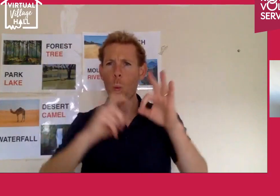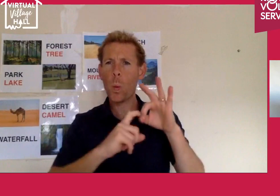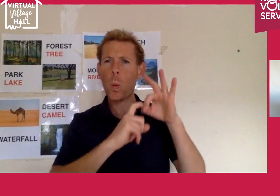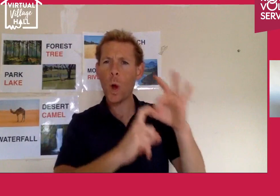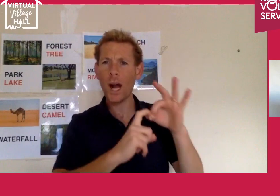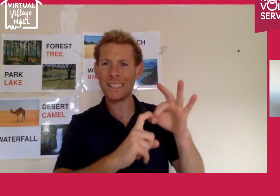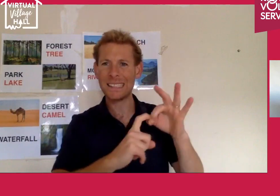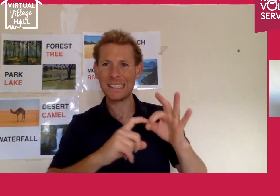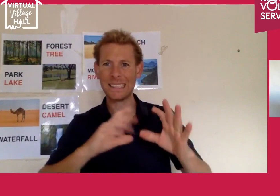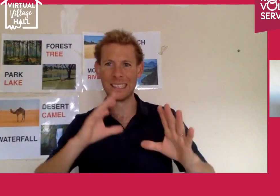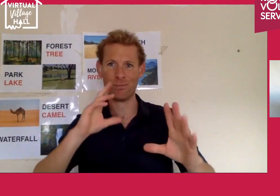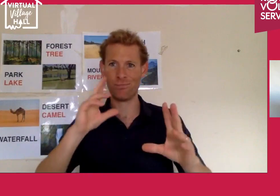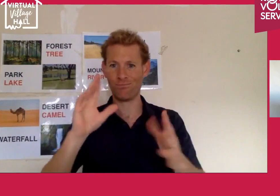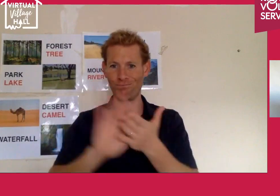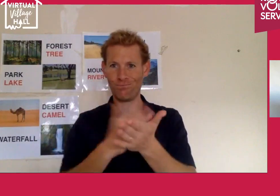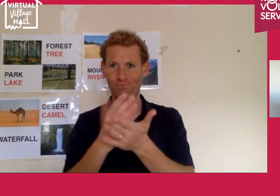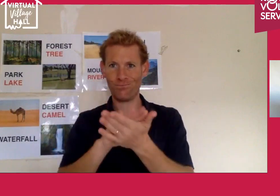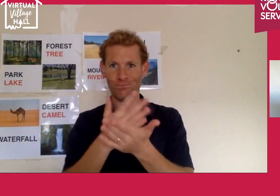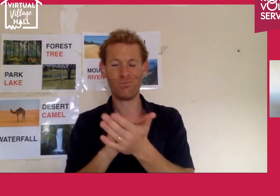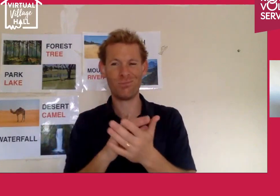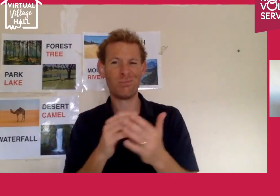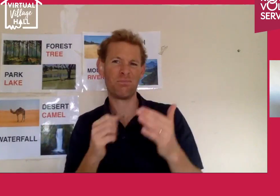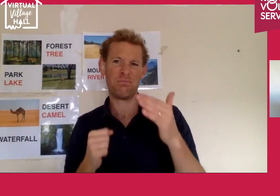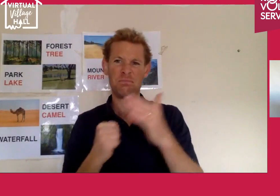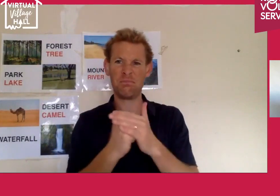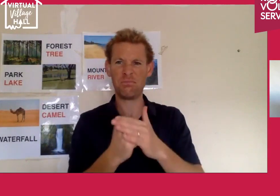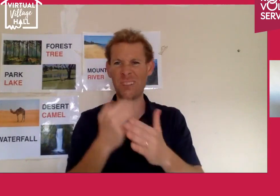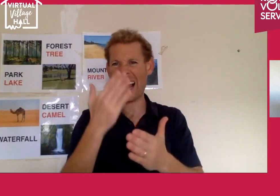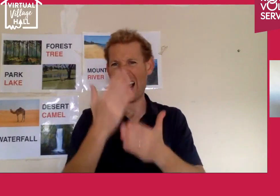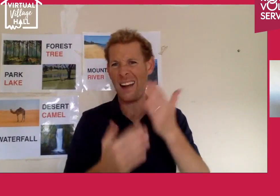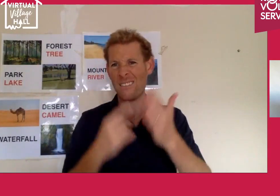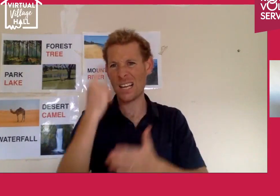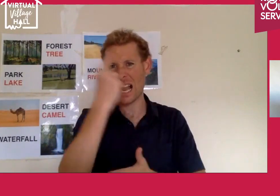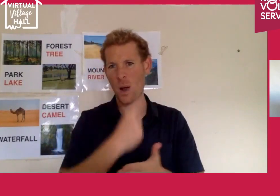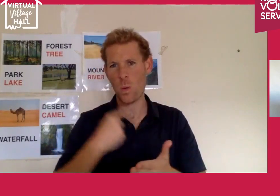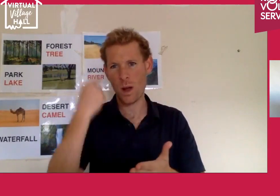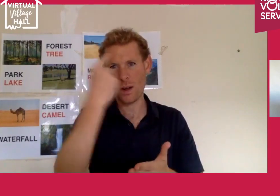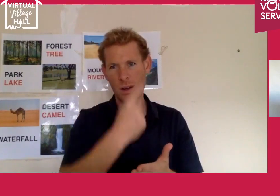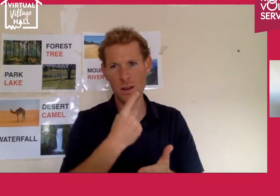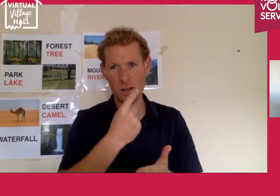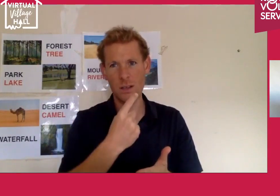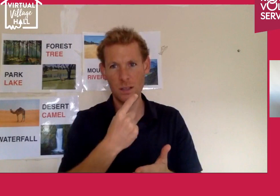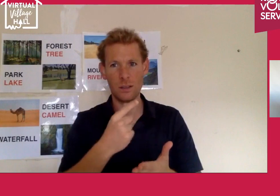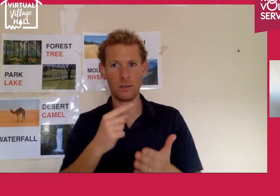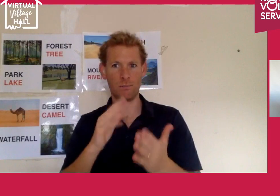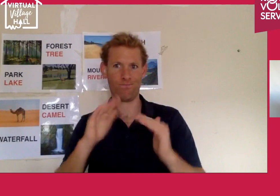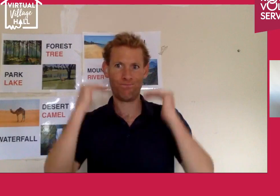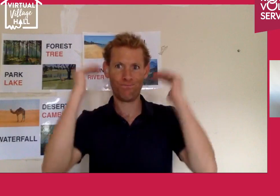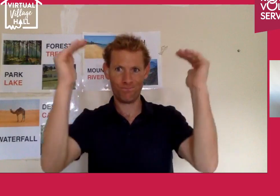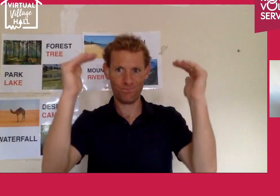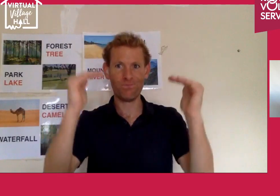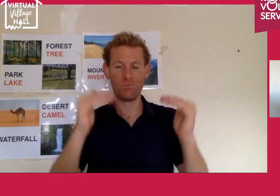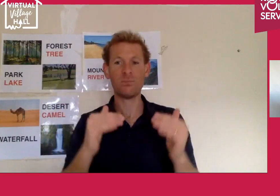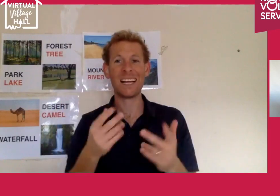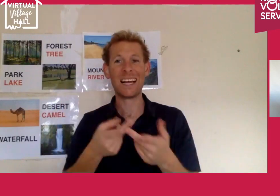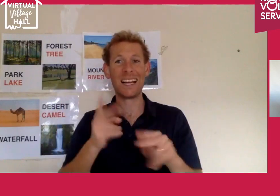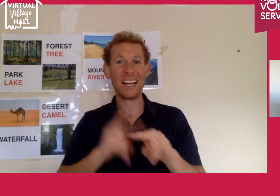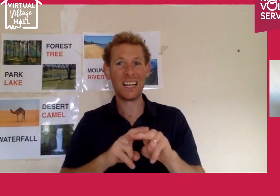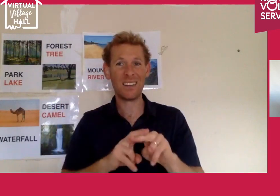sign. And in order to get the quality of interpretation correct, you know, we would say that your mind and your